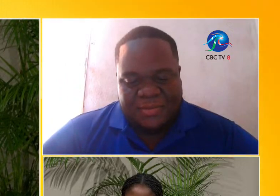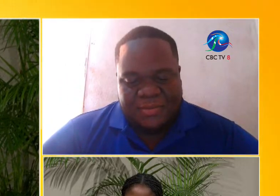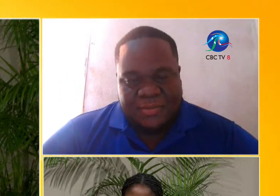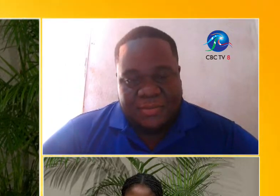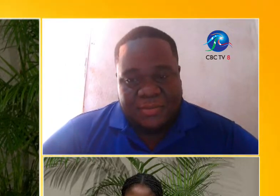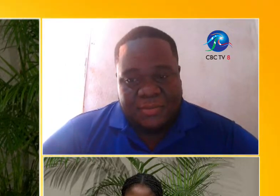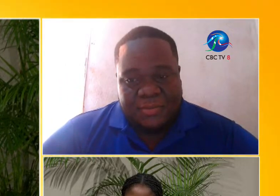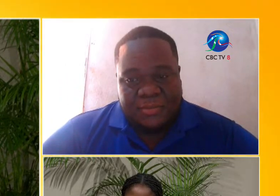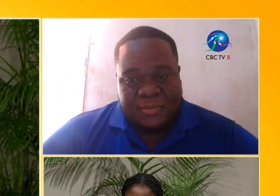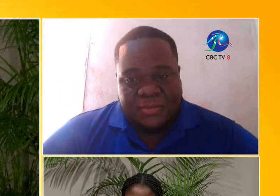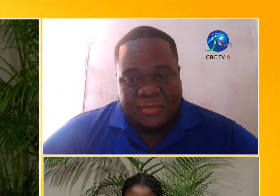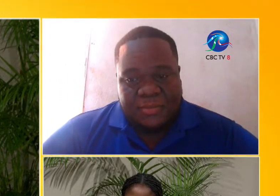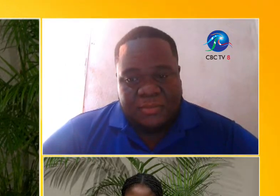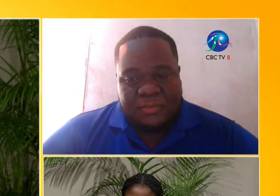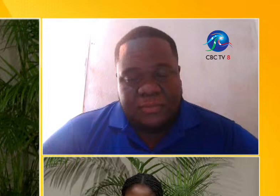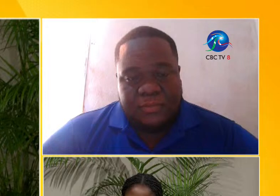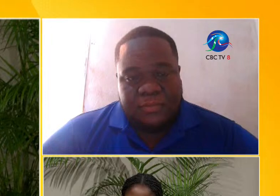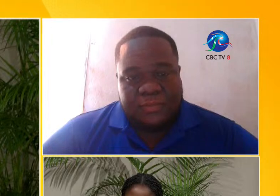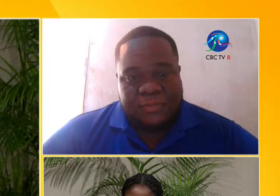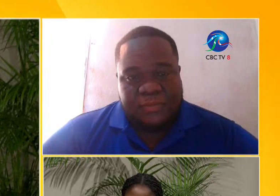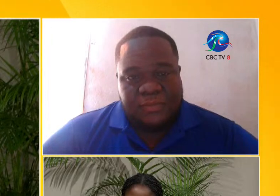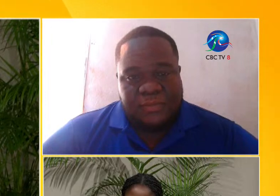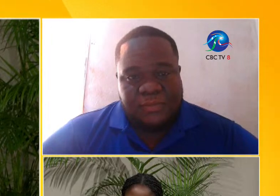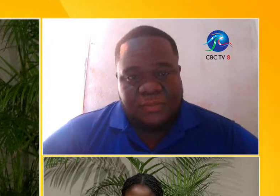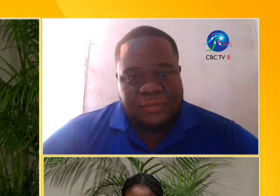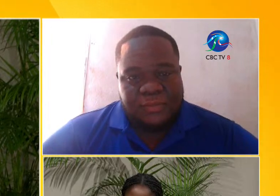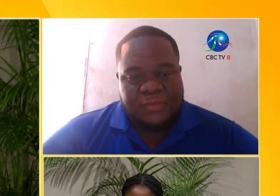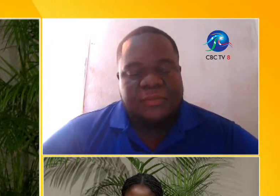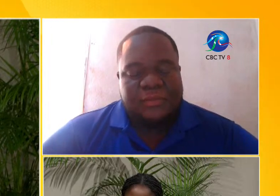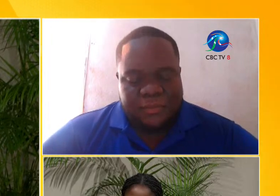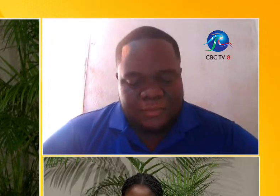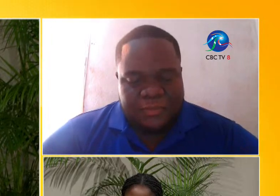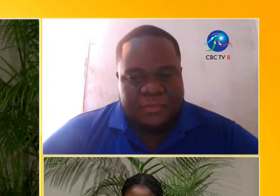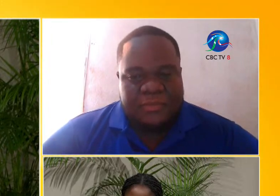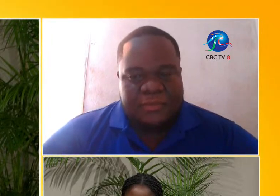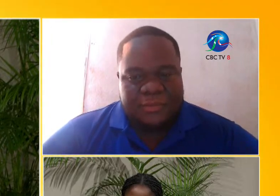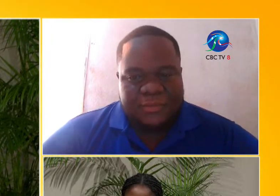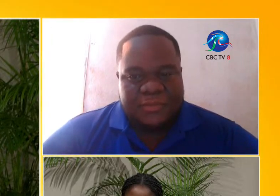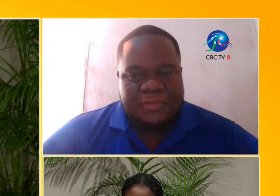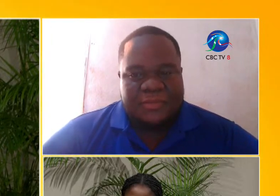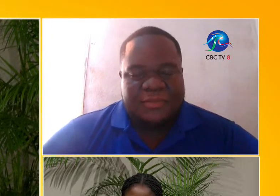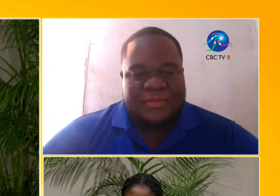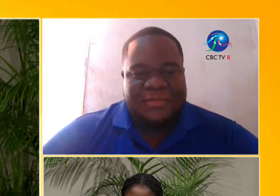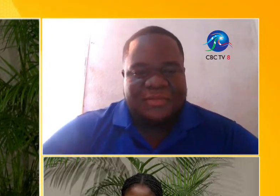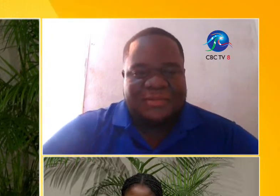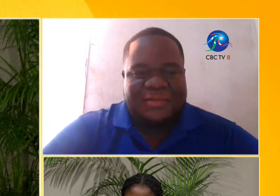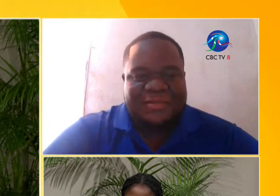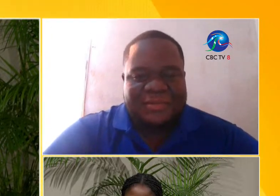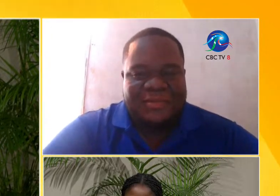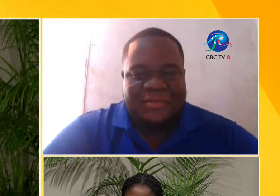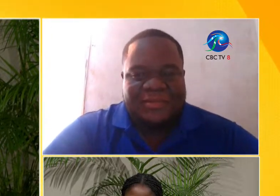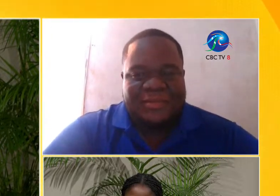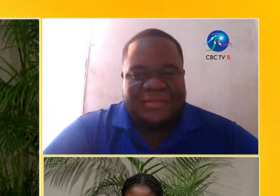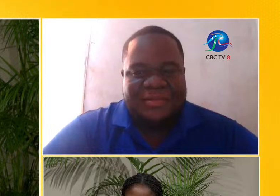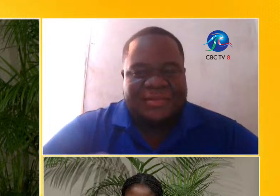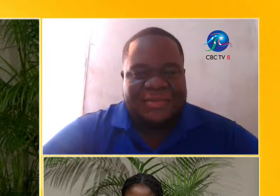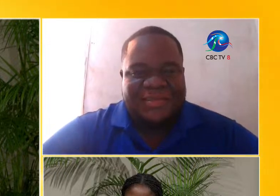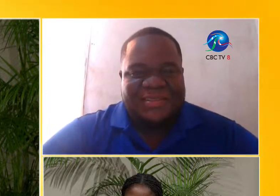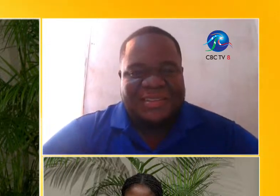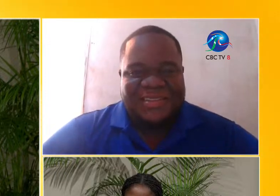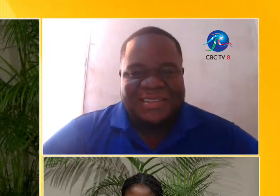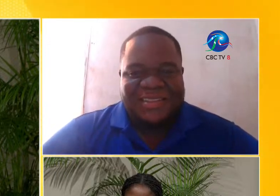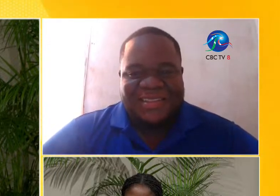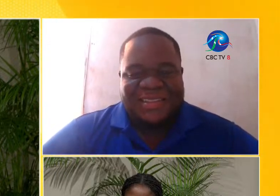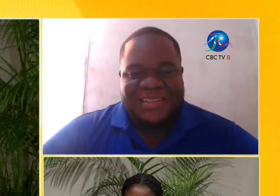fringes, those ones who are from marginalized communities, the most at-risk young people. So talk to me about some